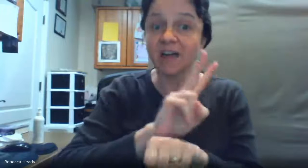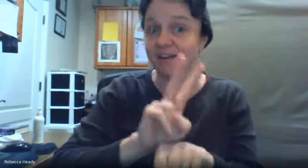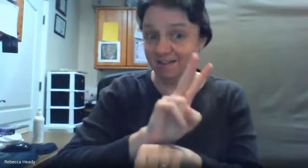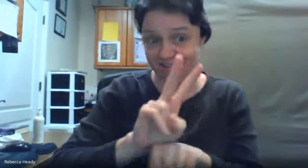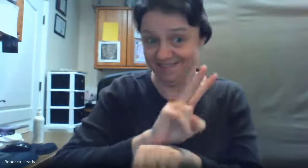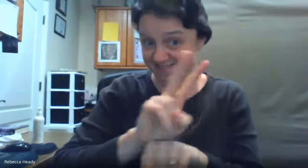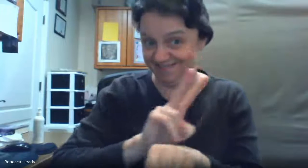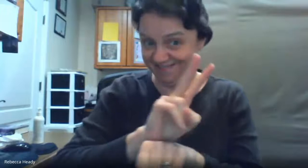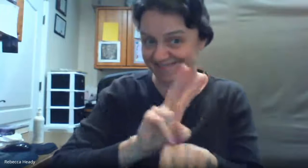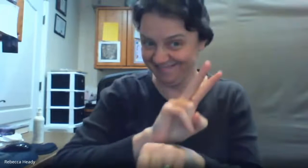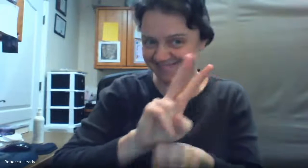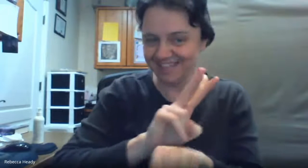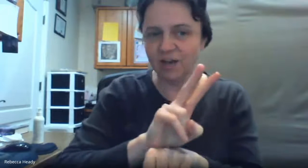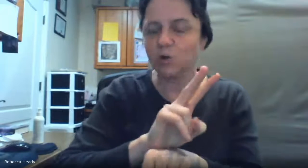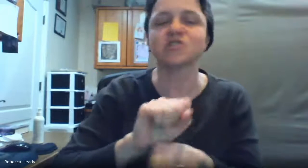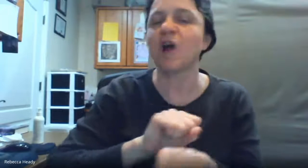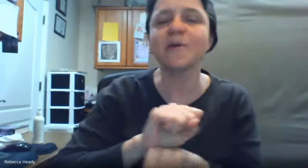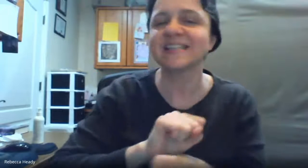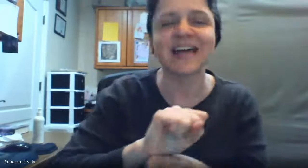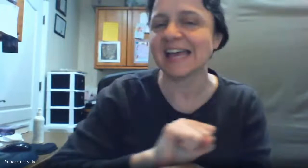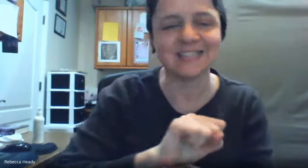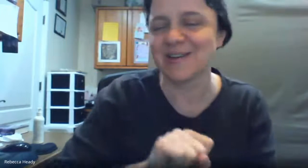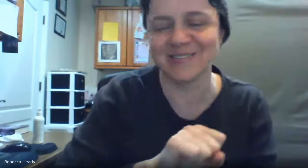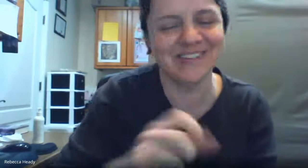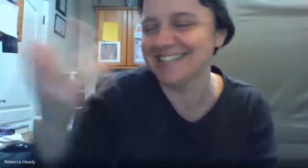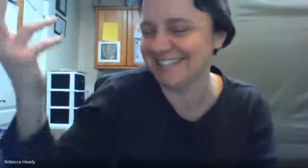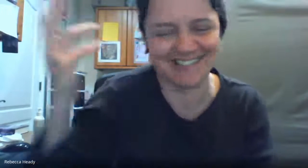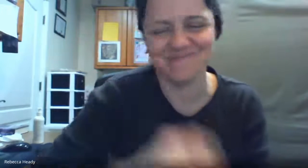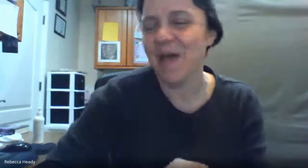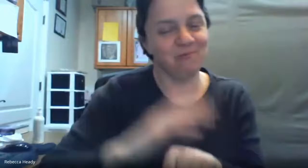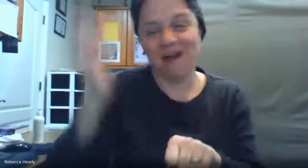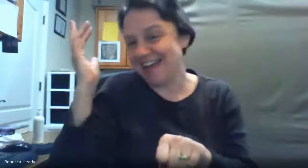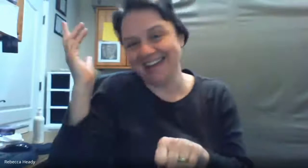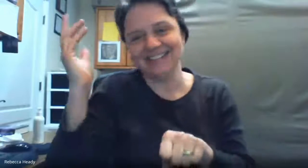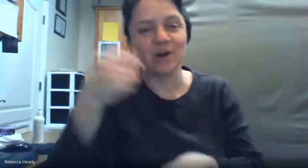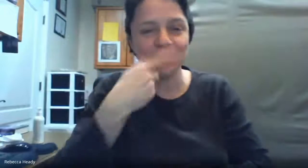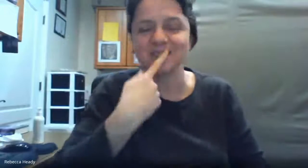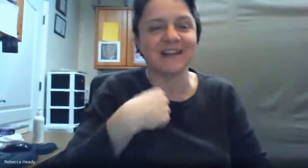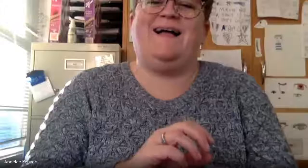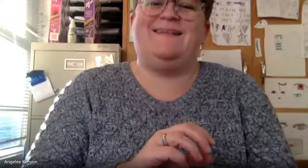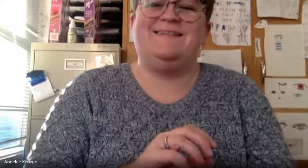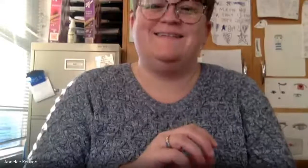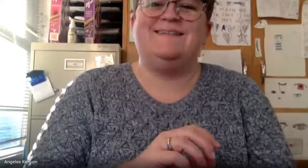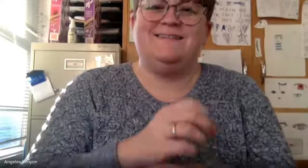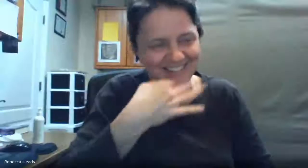Vanilla. Vanilla. Okay. Of course, strawberry is not S on the. It's just why strawberry.